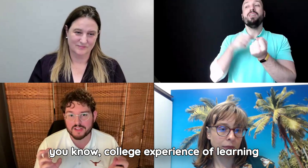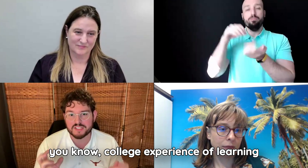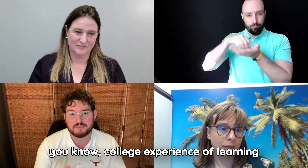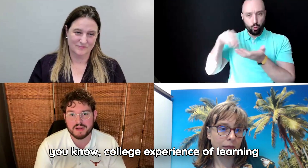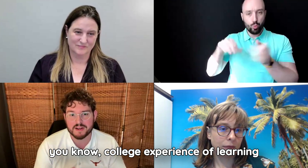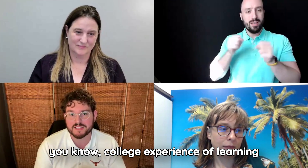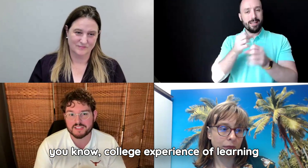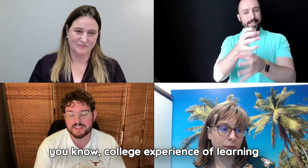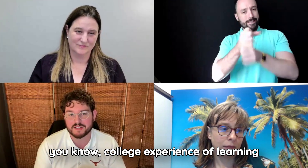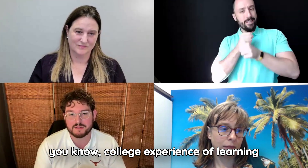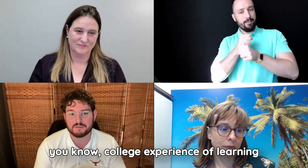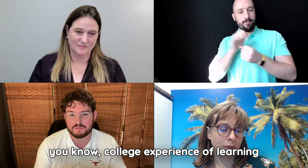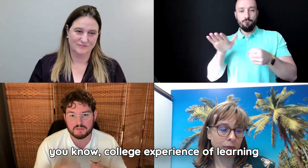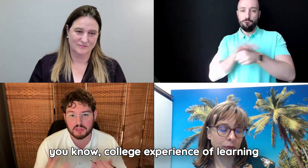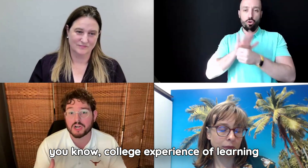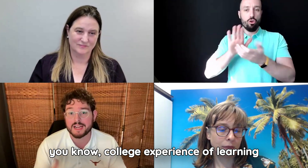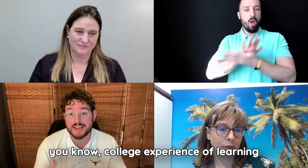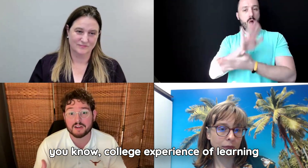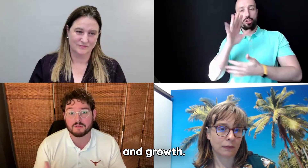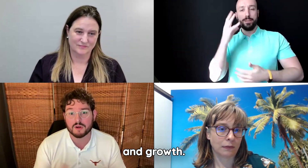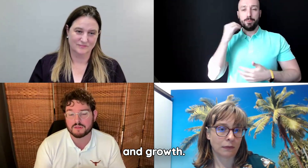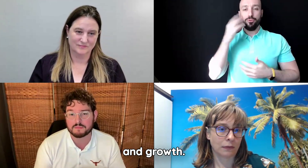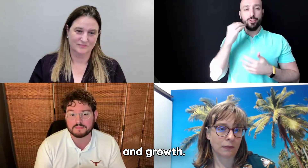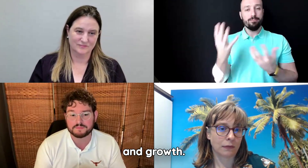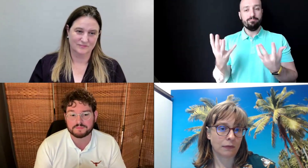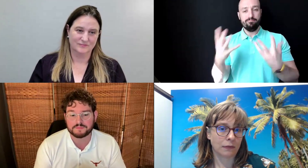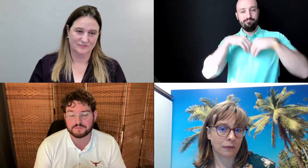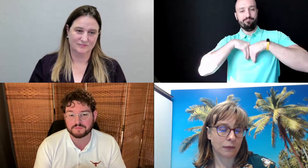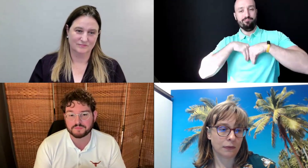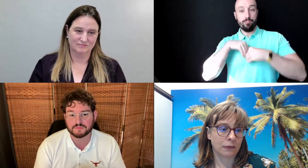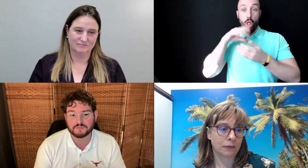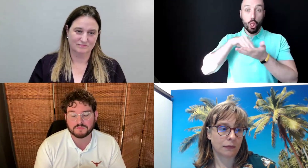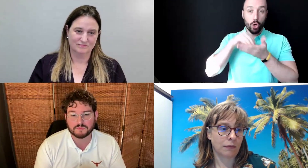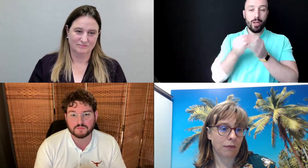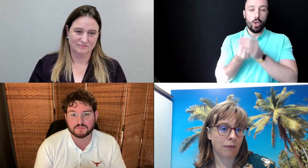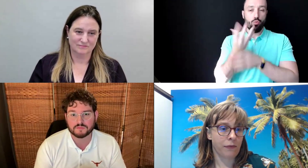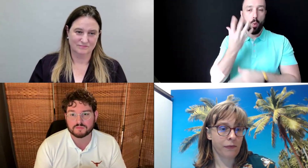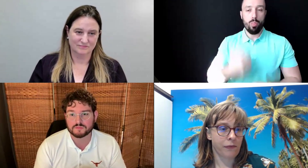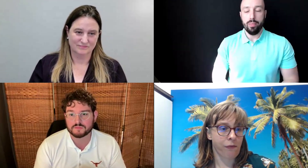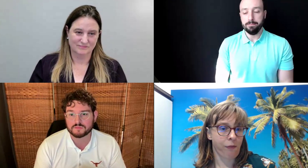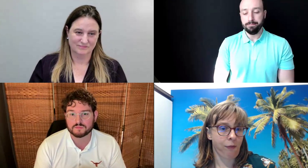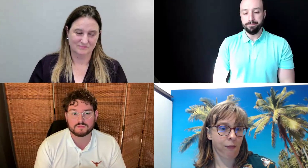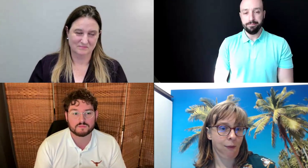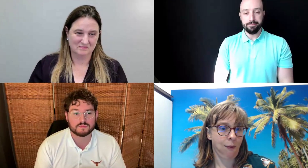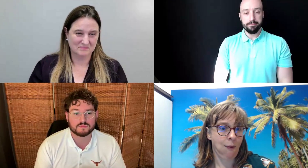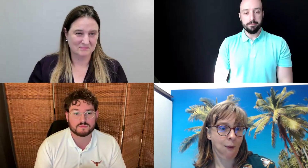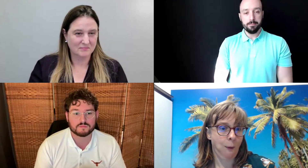college experience of learning and growth.